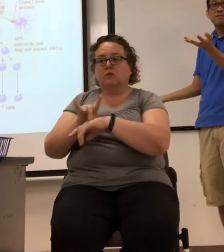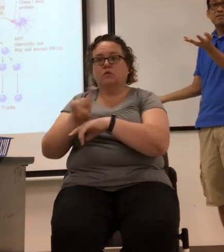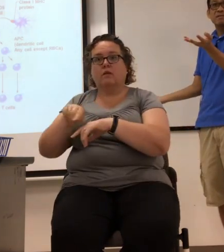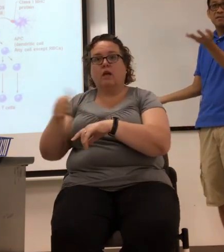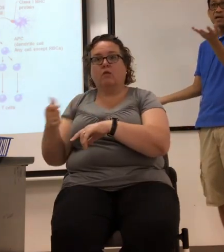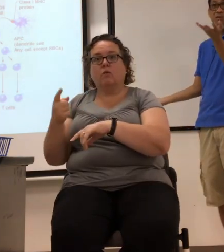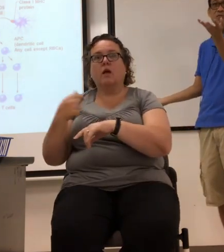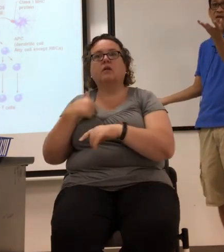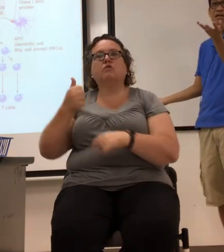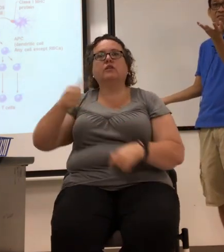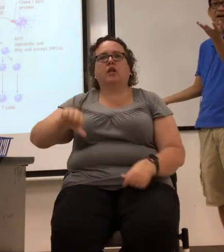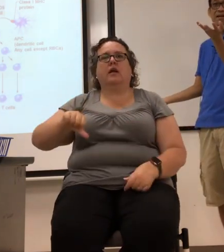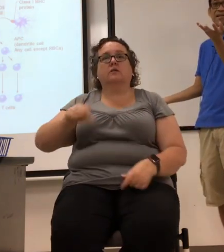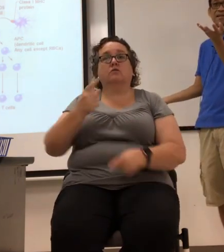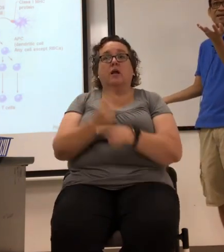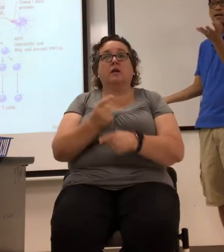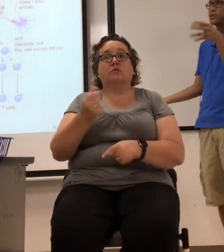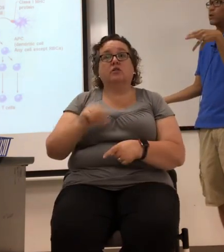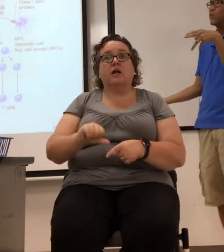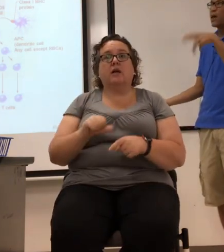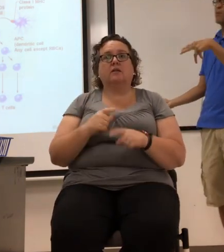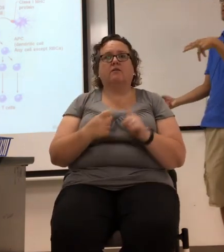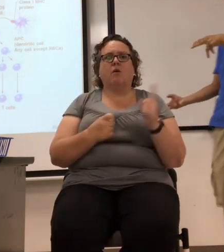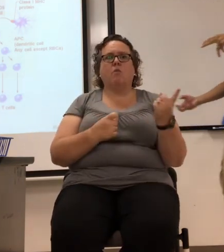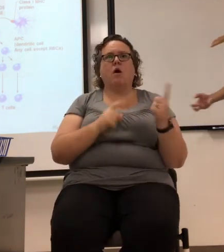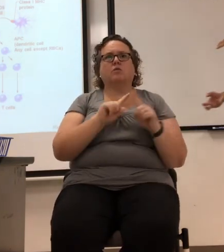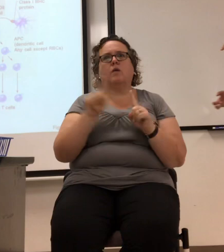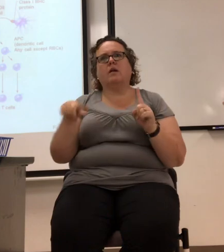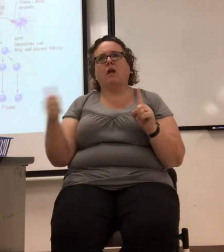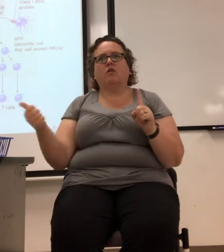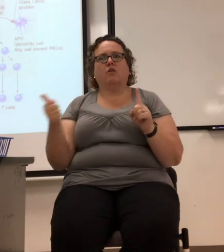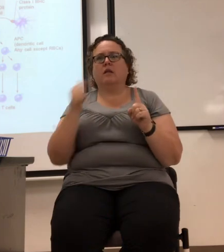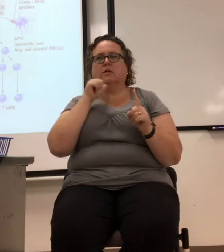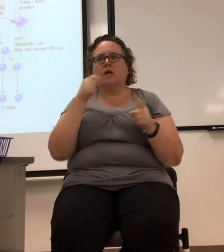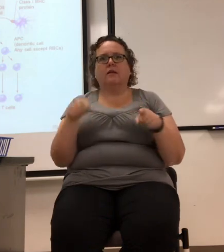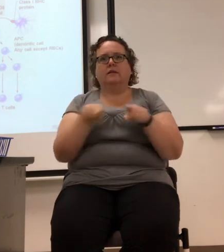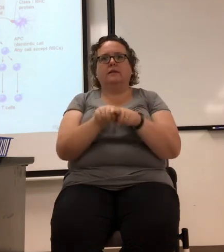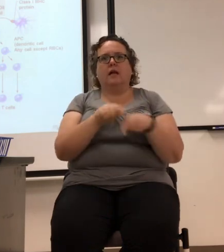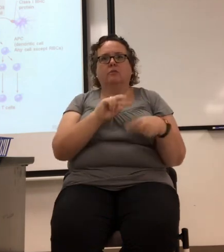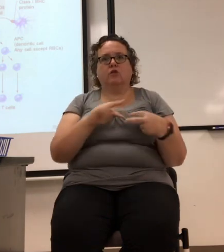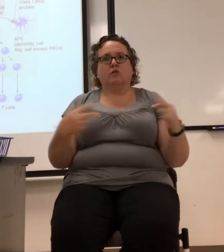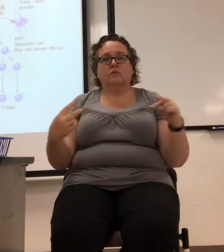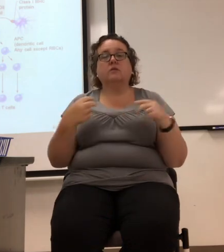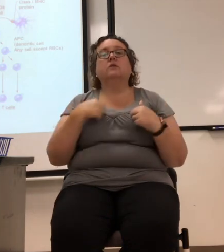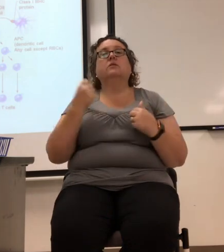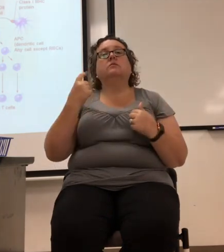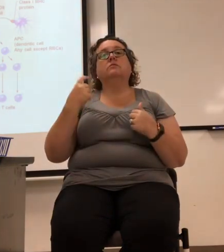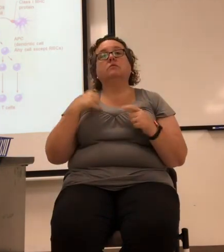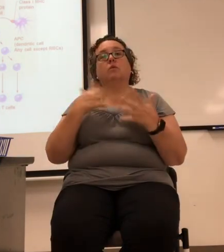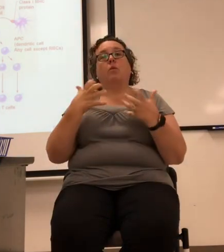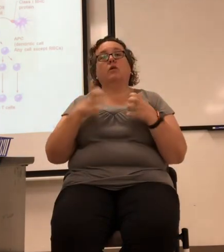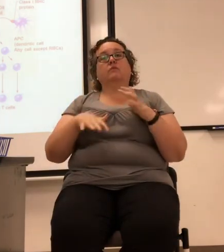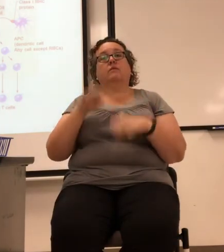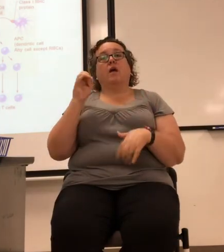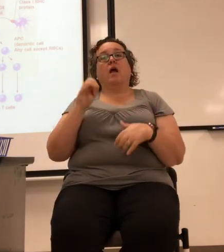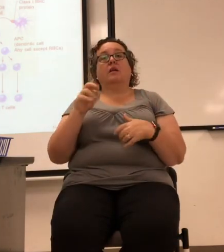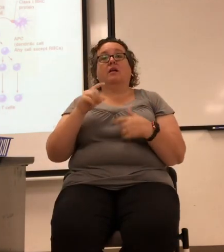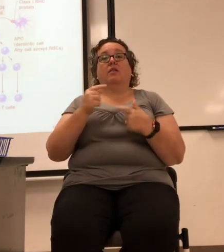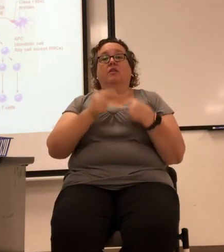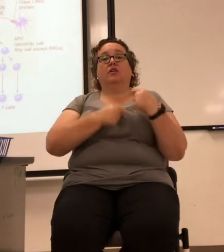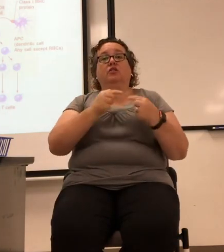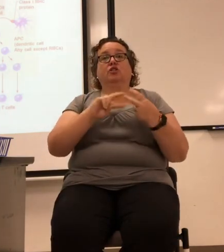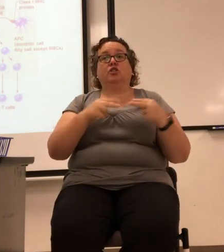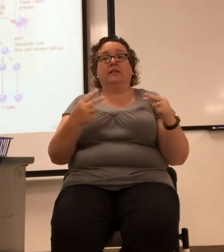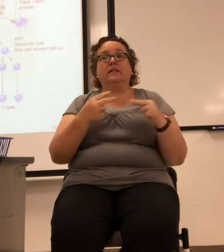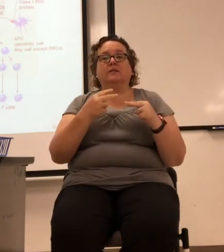Rejection. Yeah, you reject it, right? And so they wanted to find out the genes and proteins responsible for the